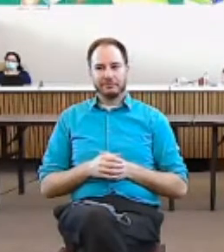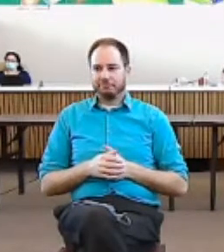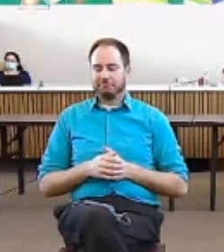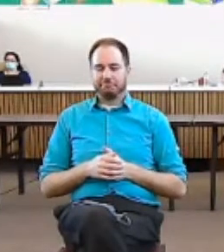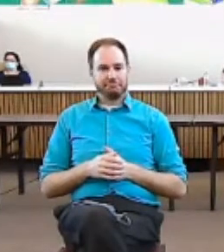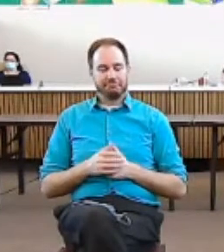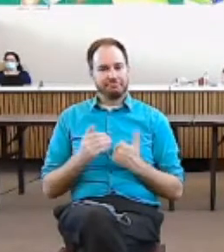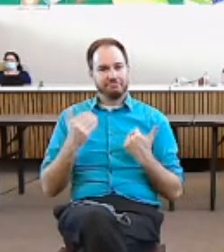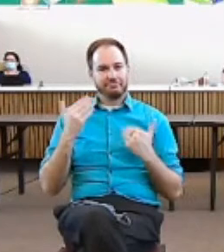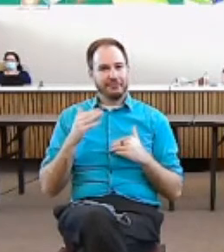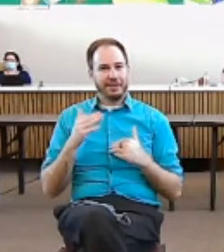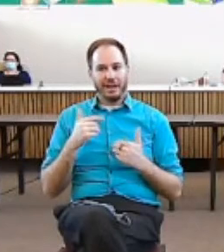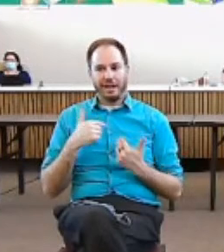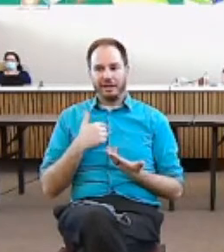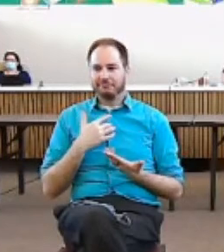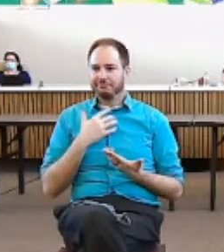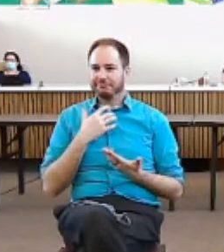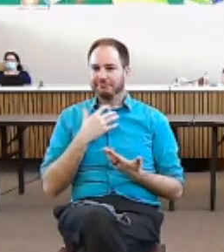Else to.